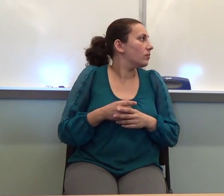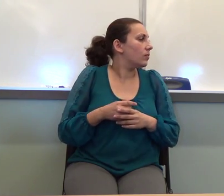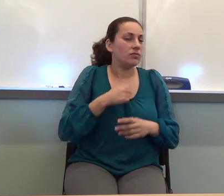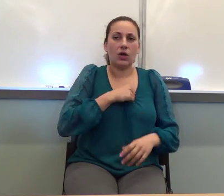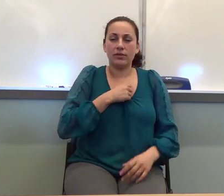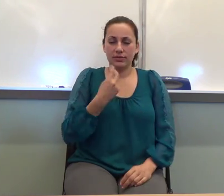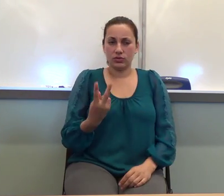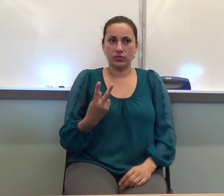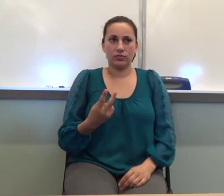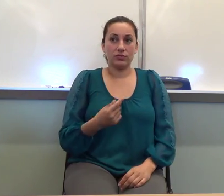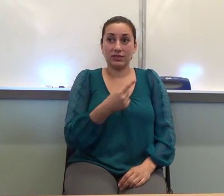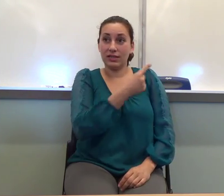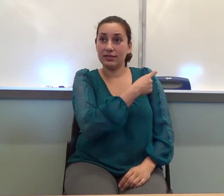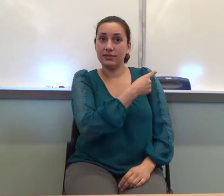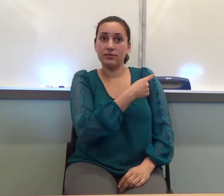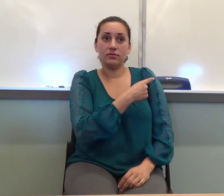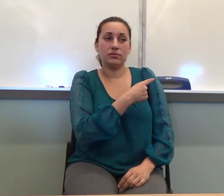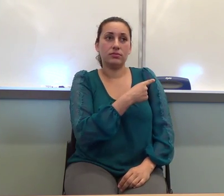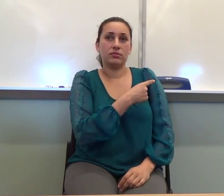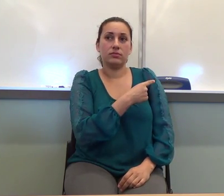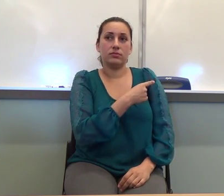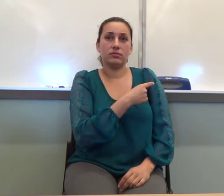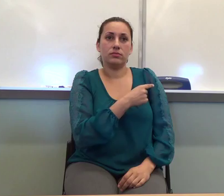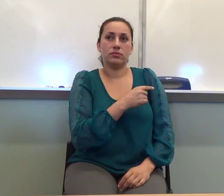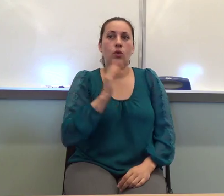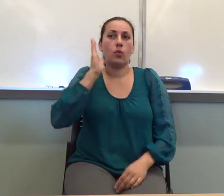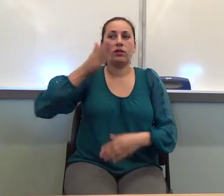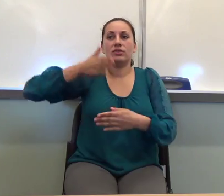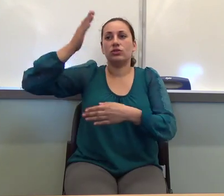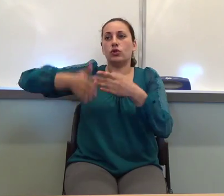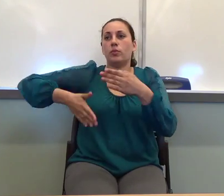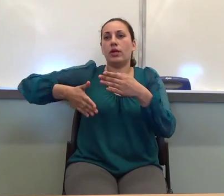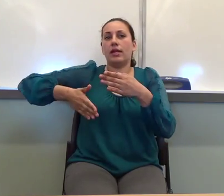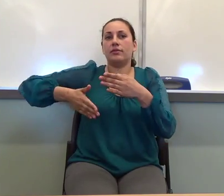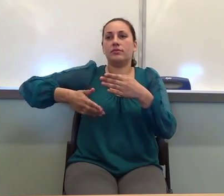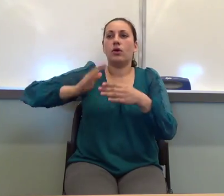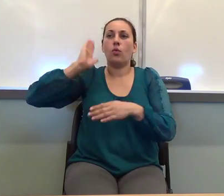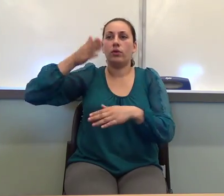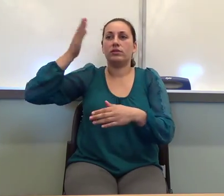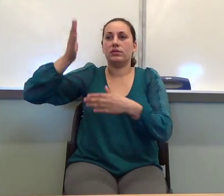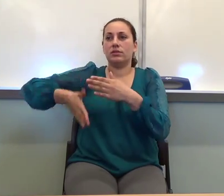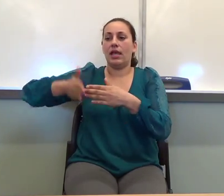Well, this one is actually going to terminate, because 4 into 20 is 5.